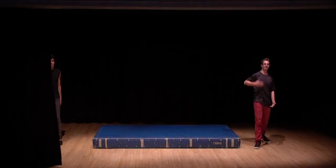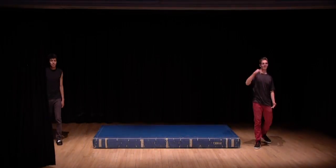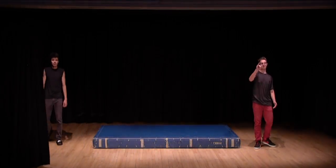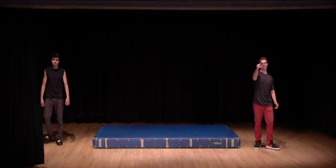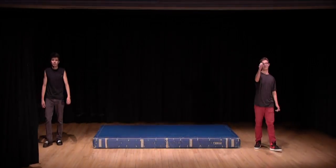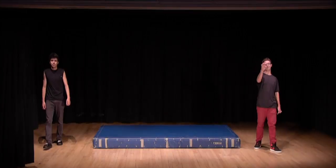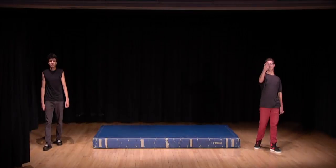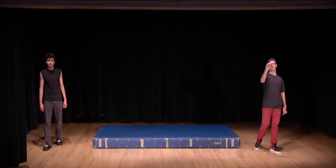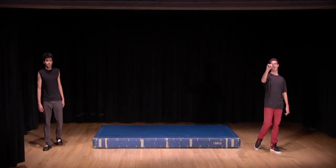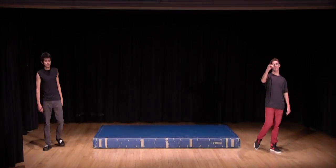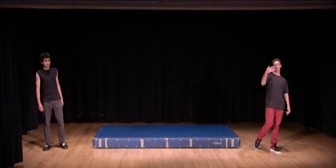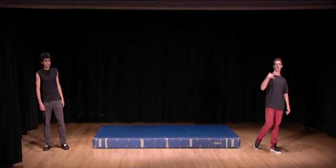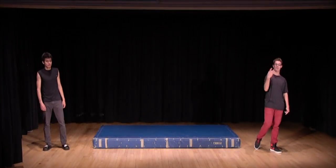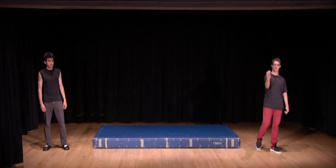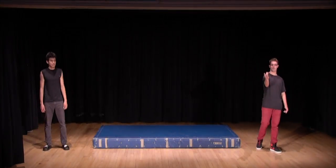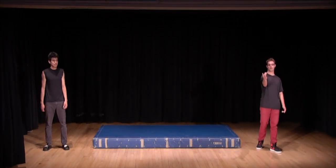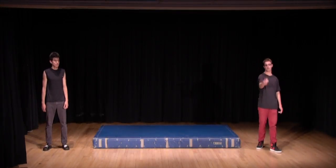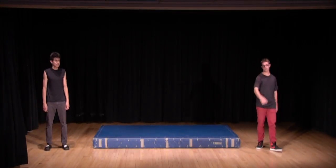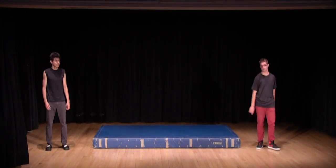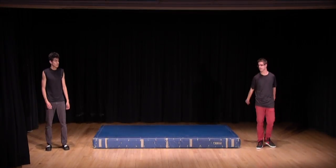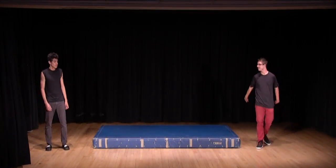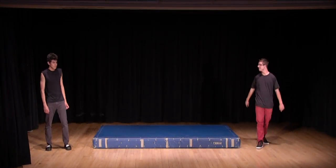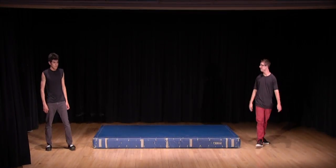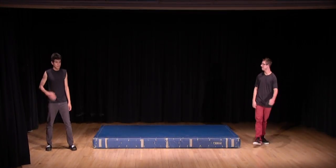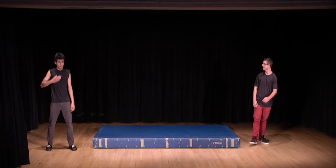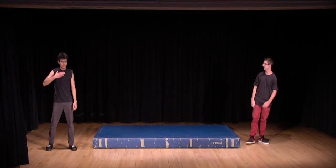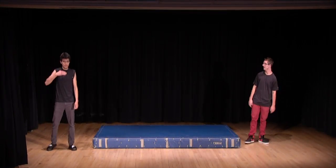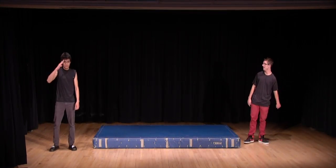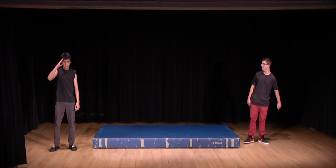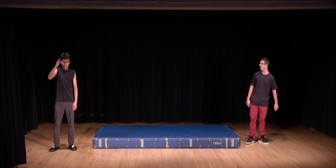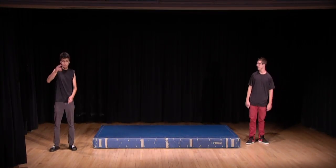Hi, everybody. I'm Jeremiah. I'm a sophomore. Hello.